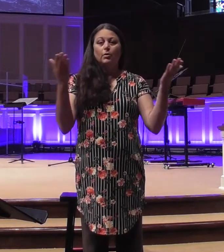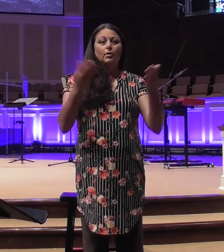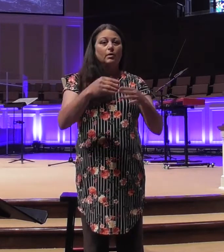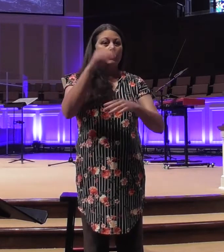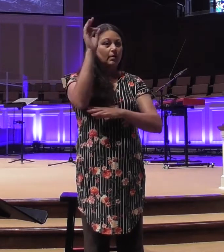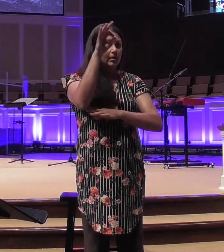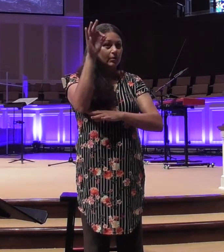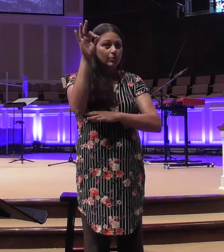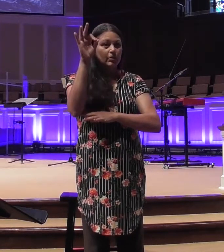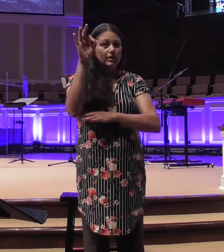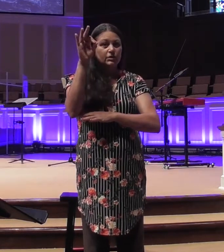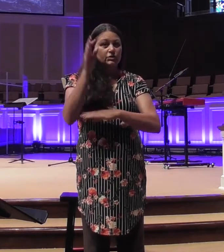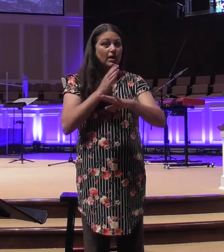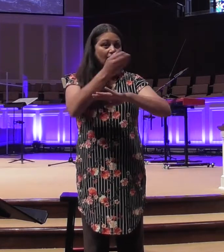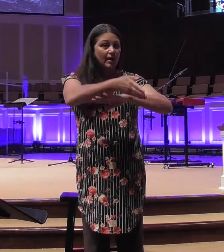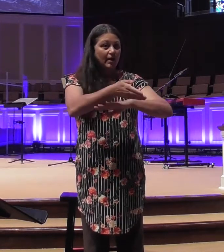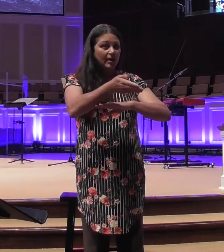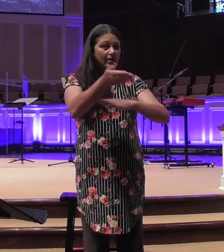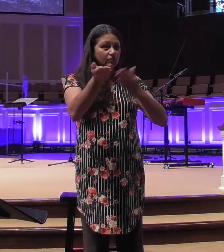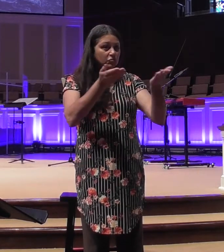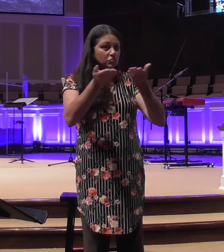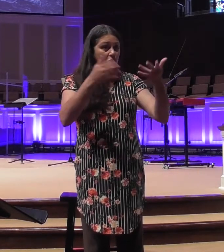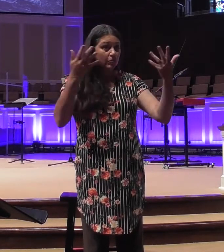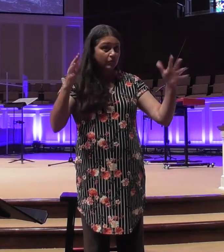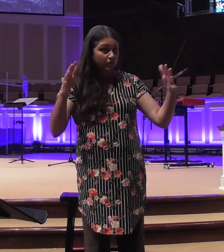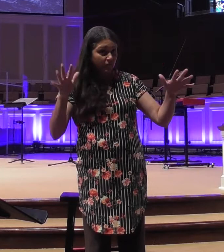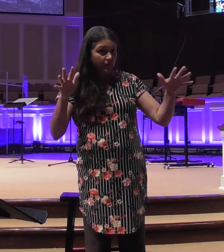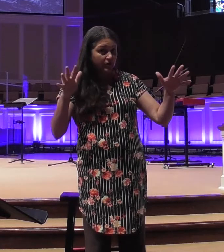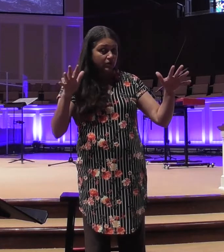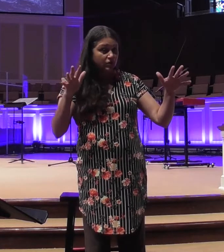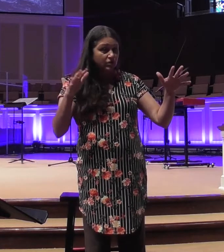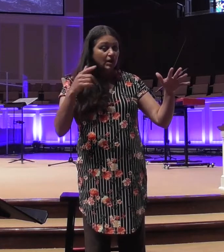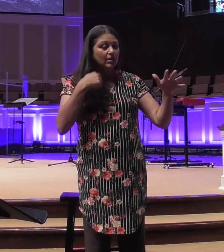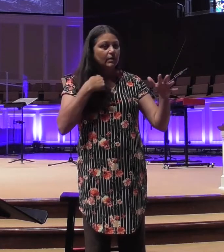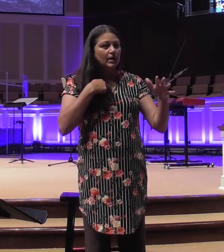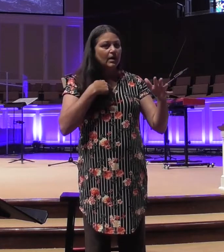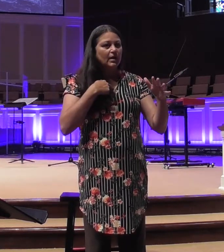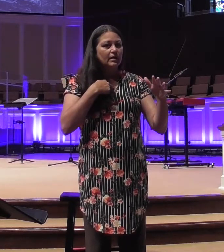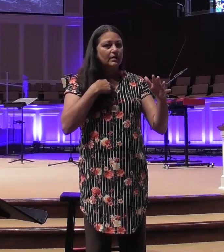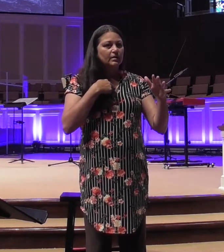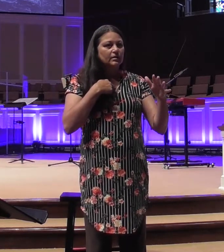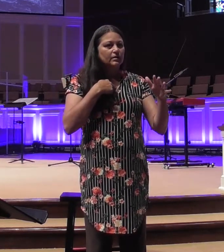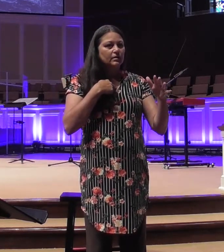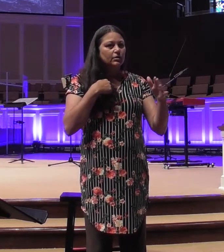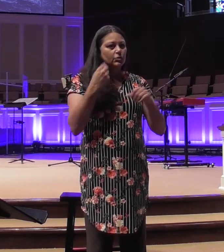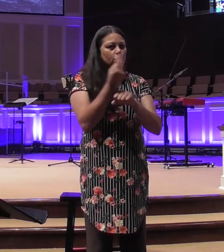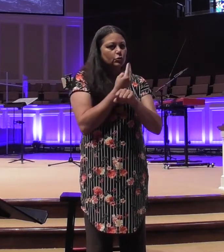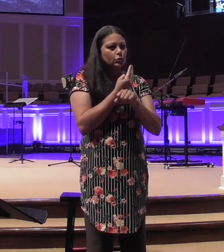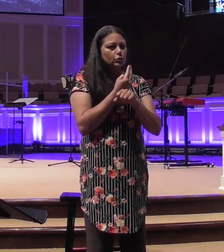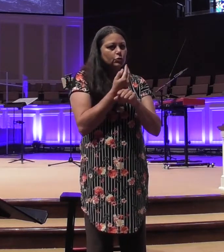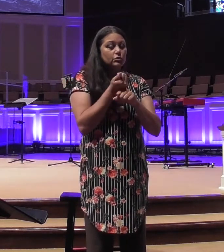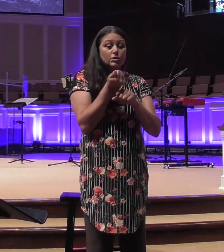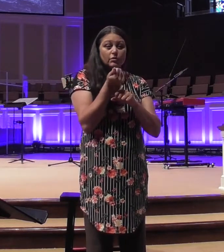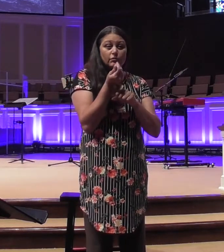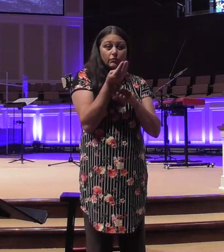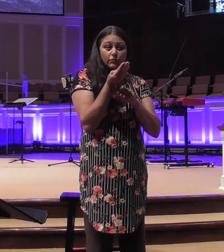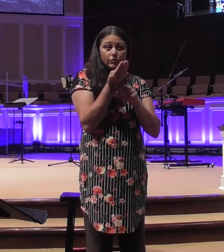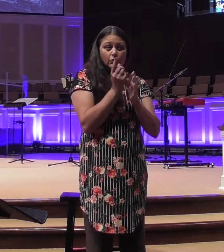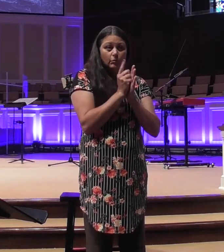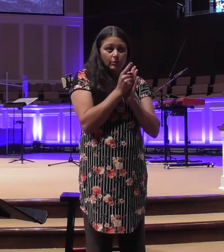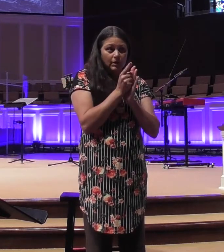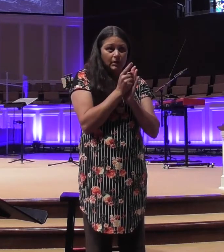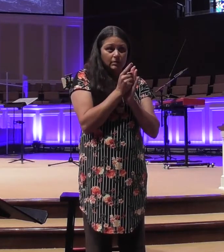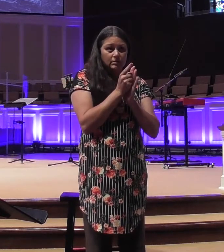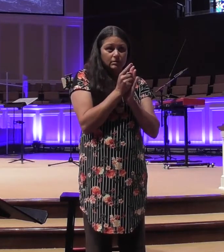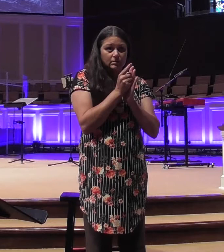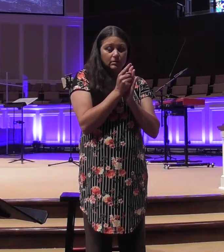the sermon is over to just draw together a few points, but you'll be preaching the gospel